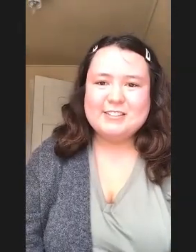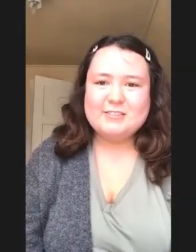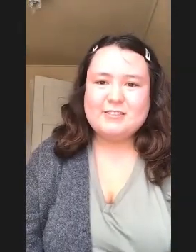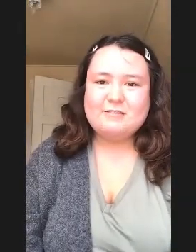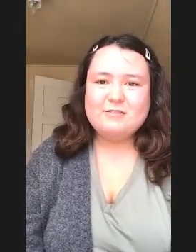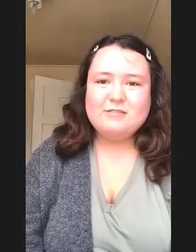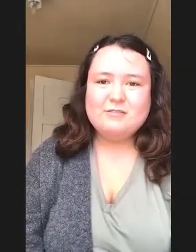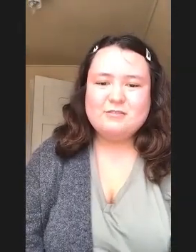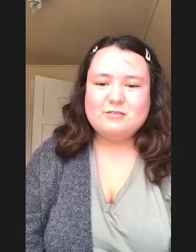Awesome.